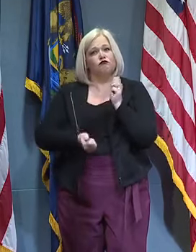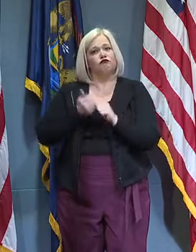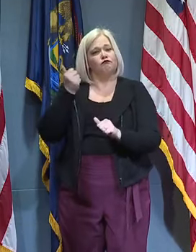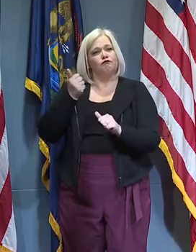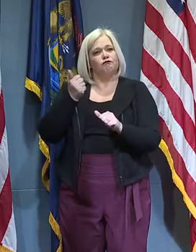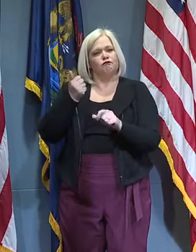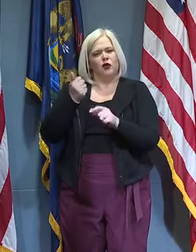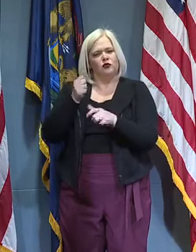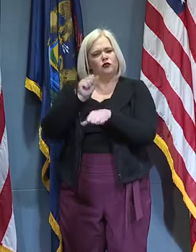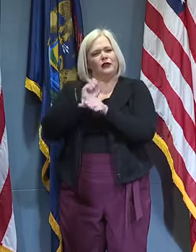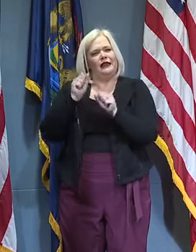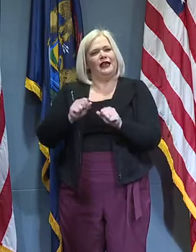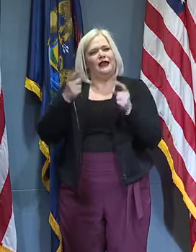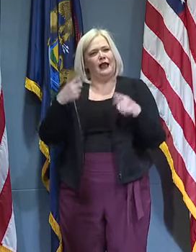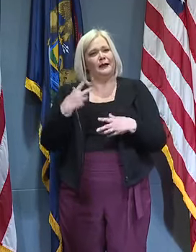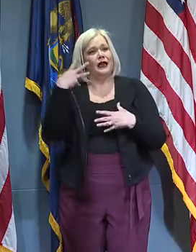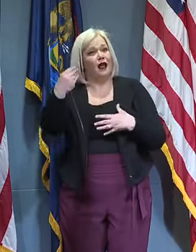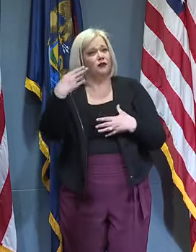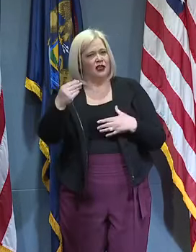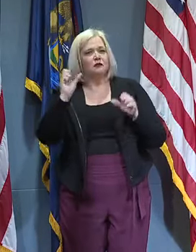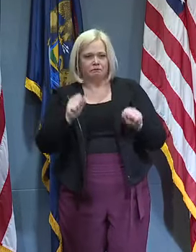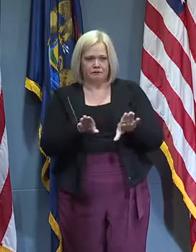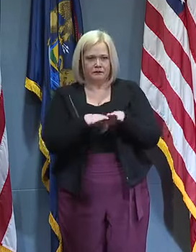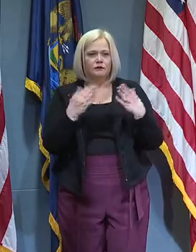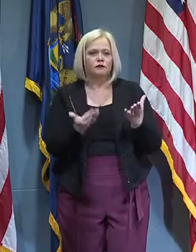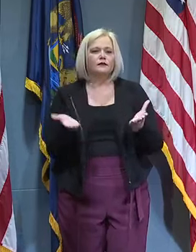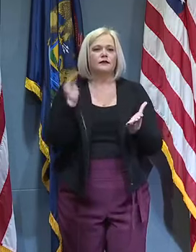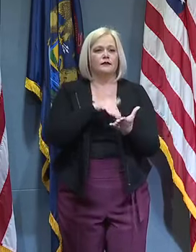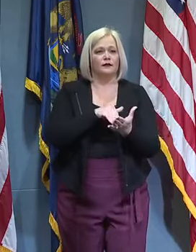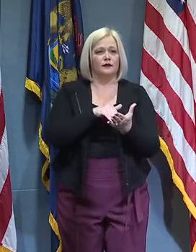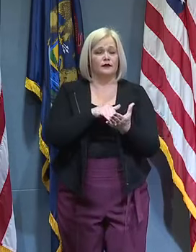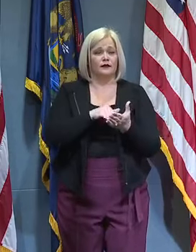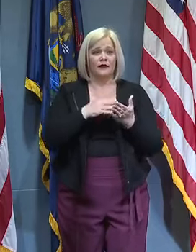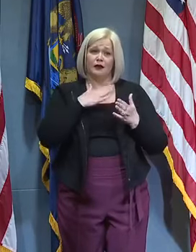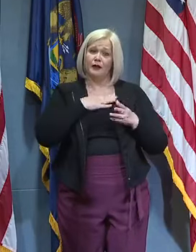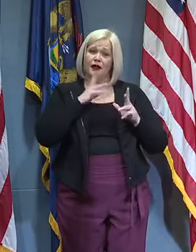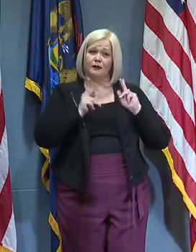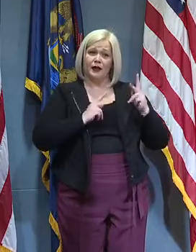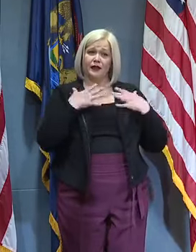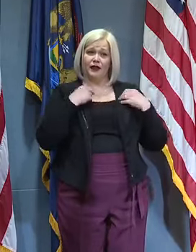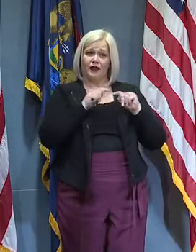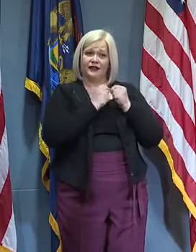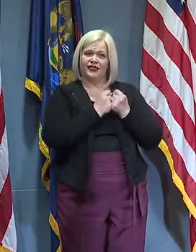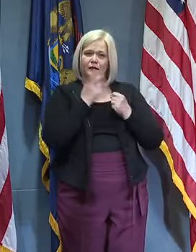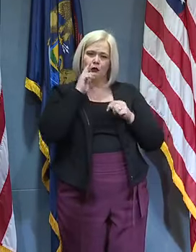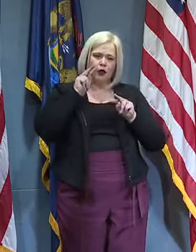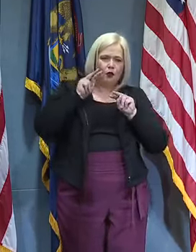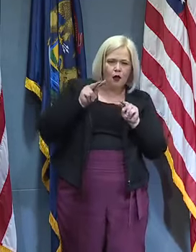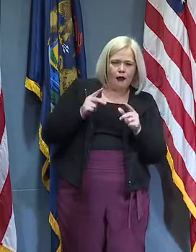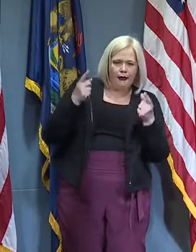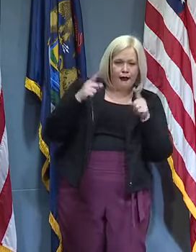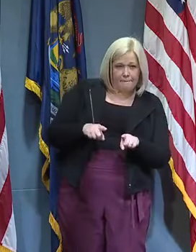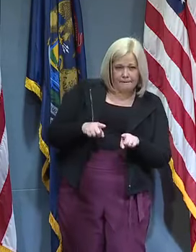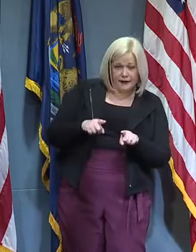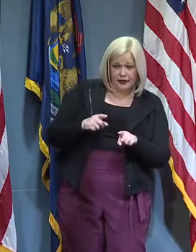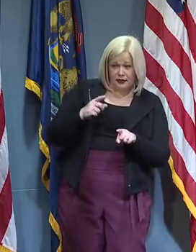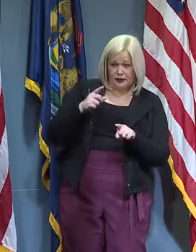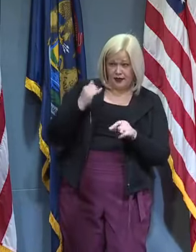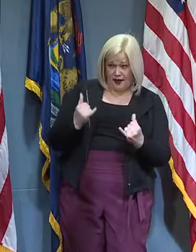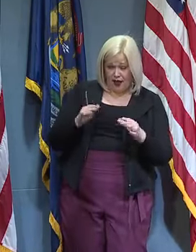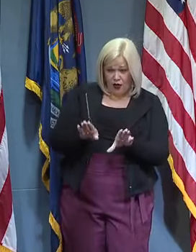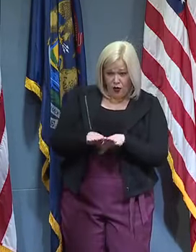performed outdoors. My public health team will be monitoring very closely to evaluate the effects that these